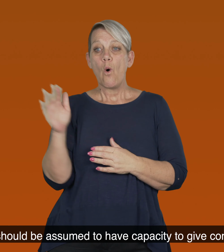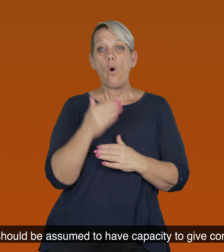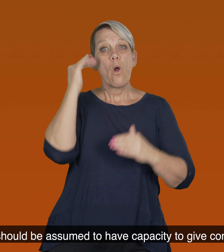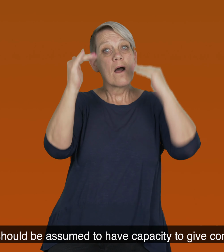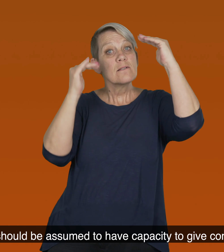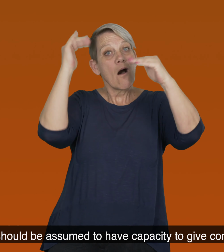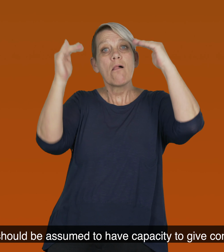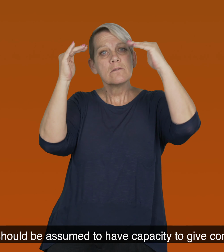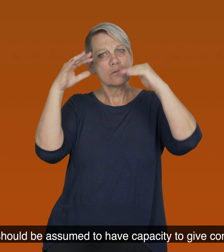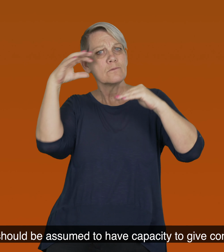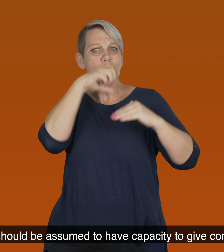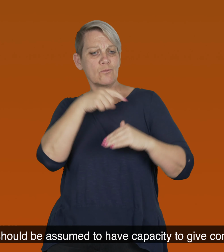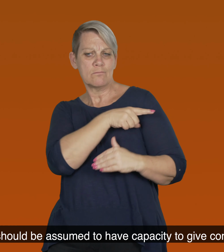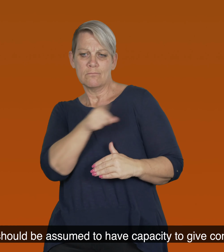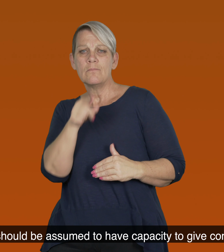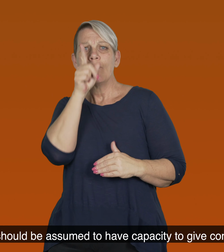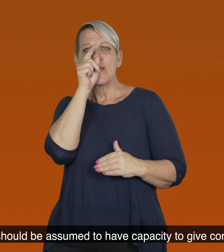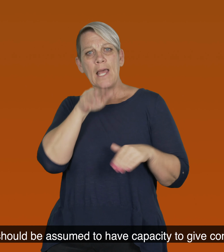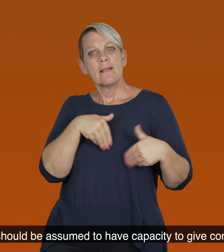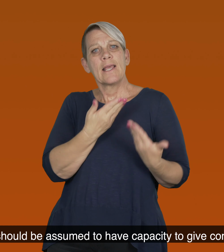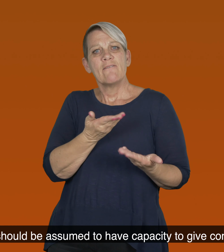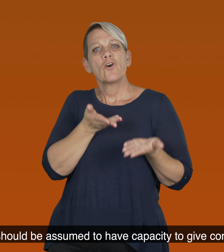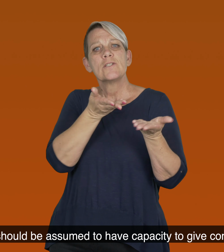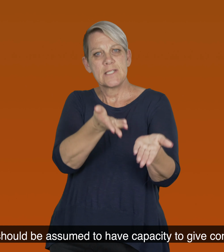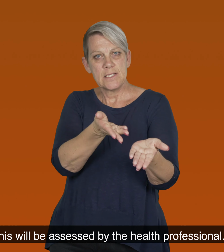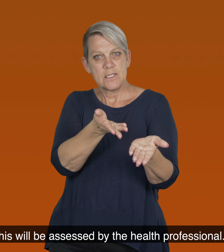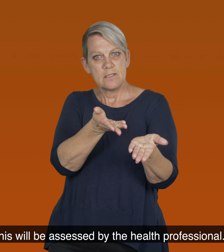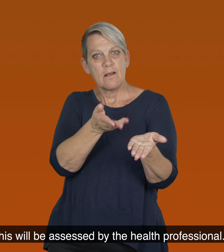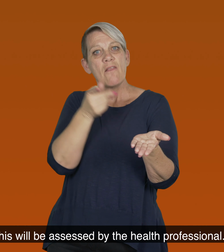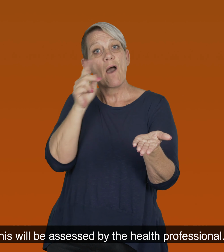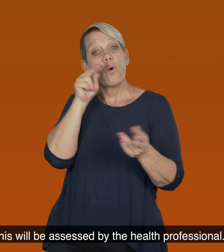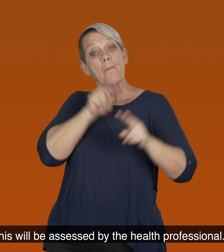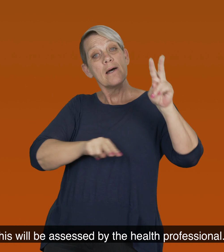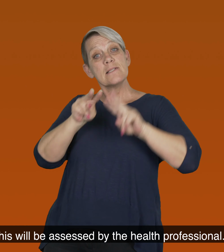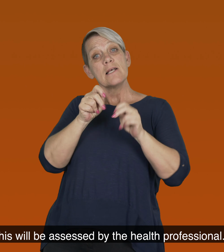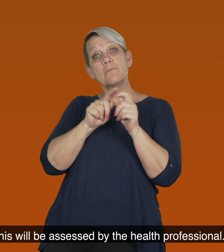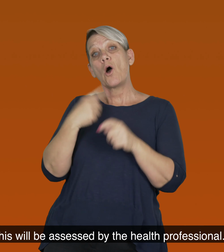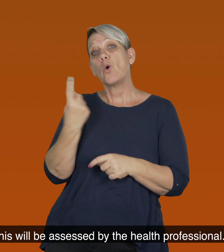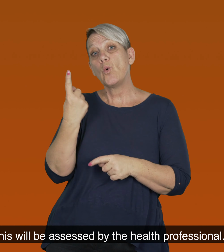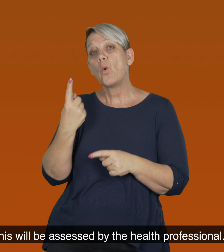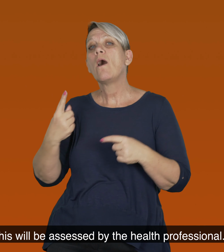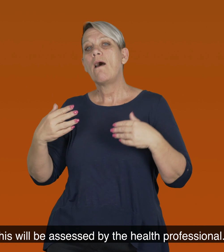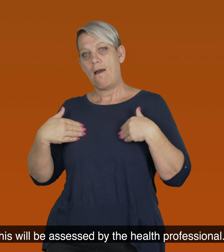All adults should be assumed to have capacity to give consent, and this will be assessed by the health